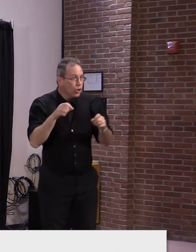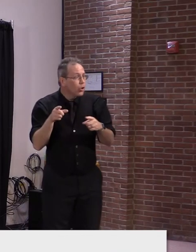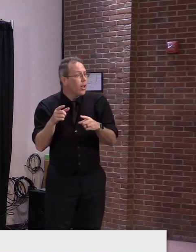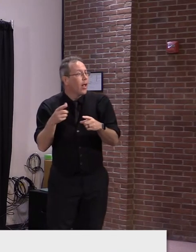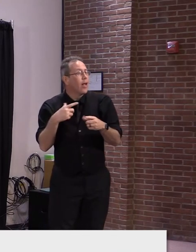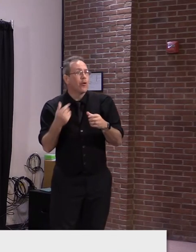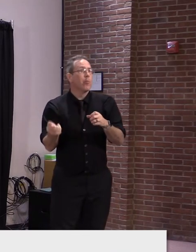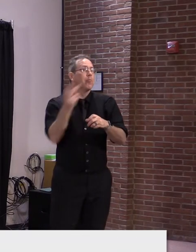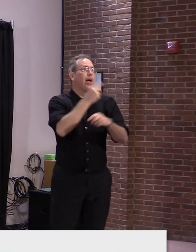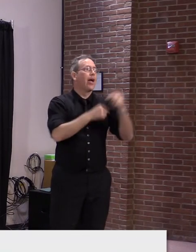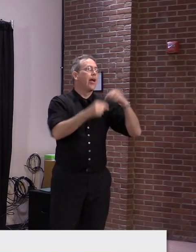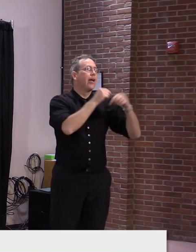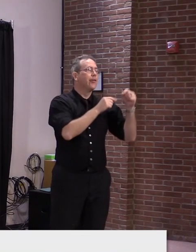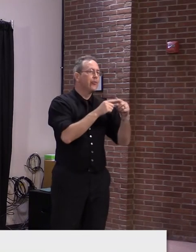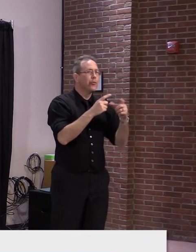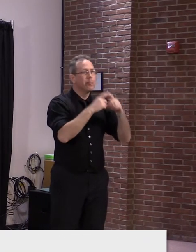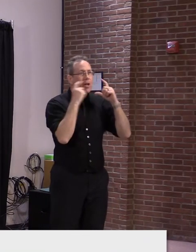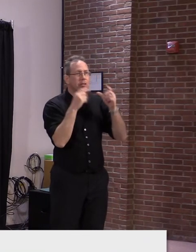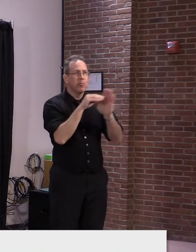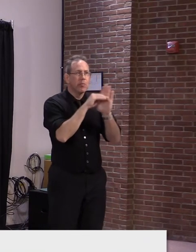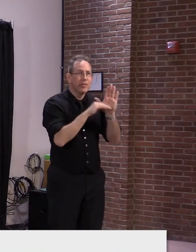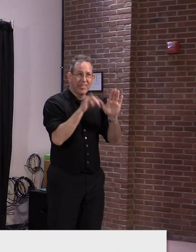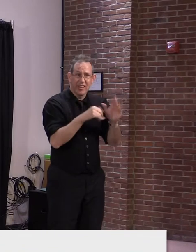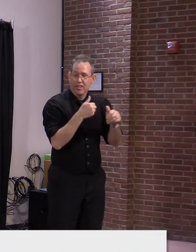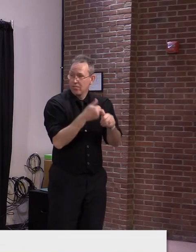if there was reason to do that.